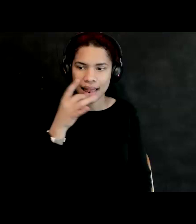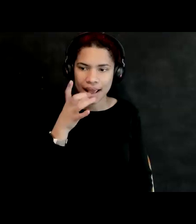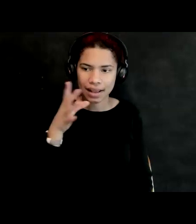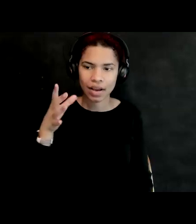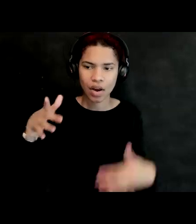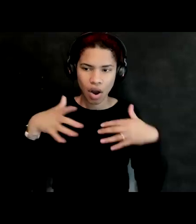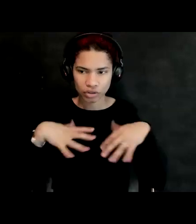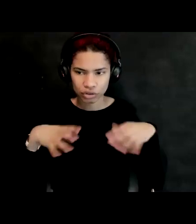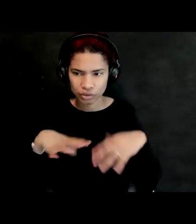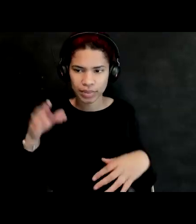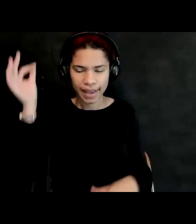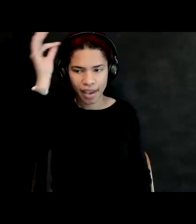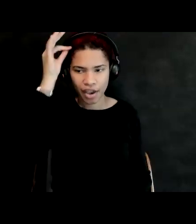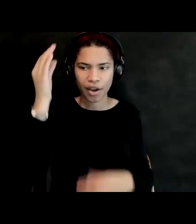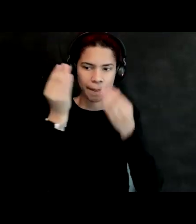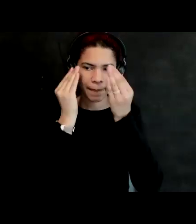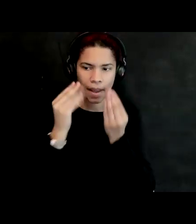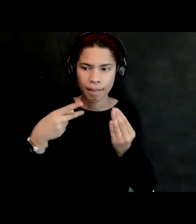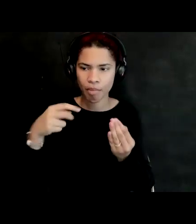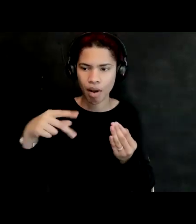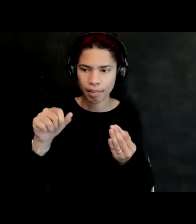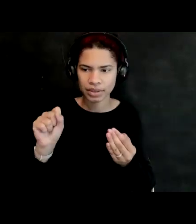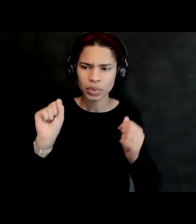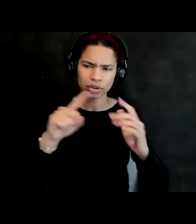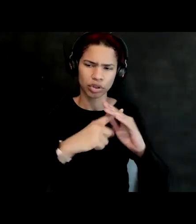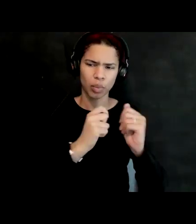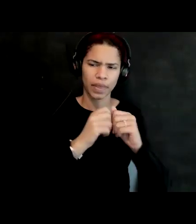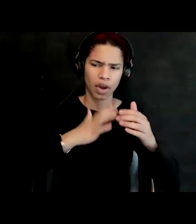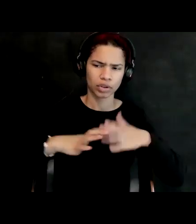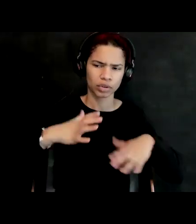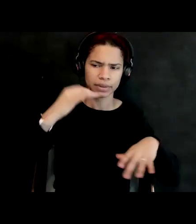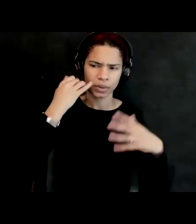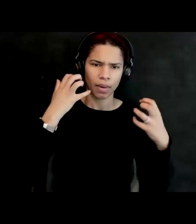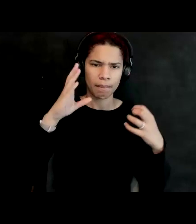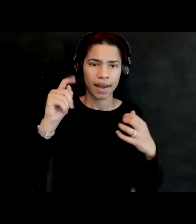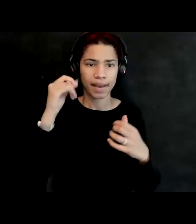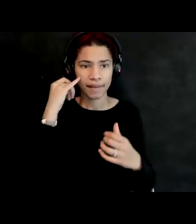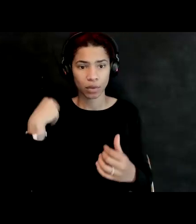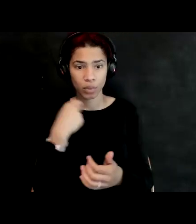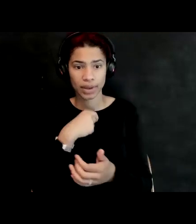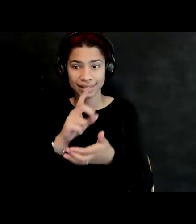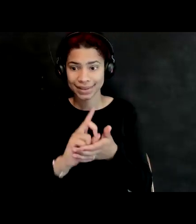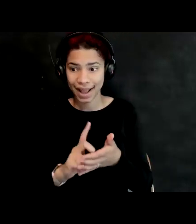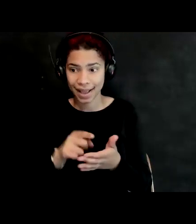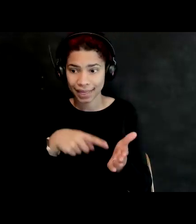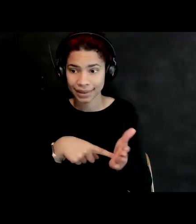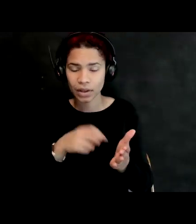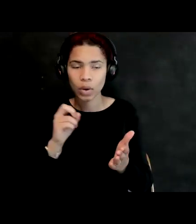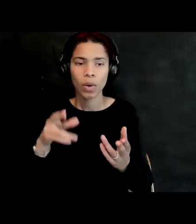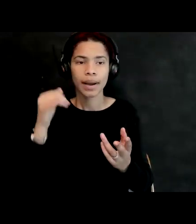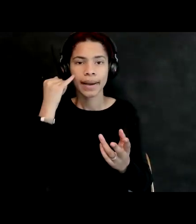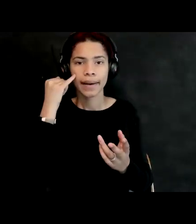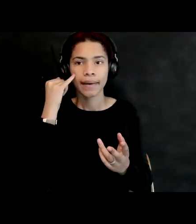all of those. You can start with costume or you can look at other ones. But if we were designing this, or if we were, you can look at it,